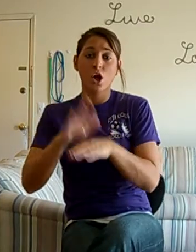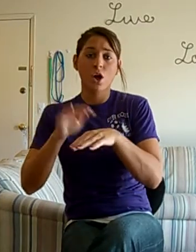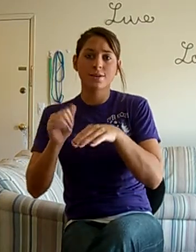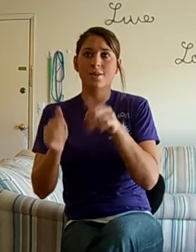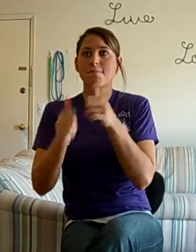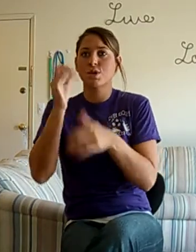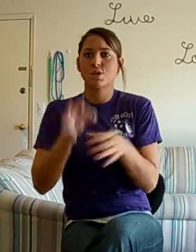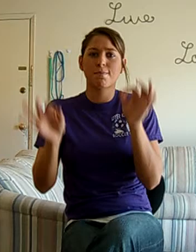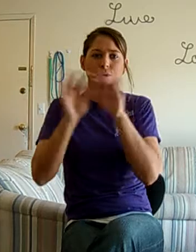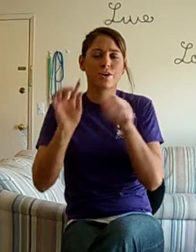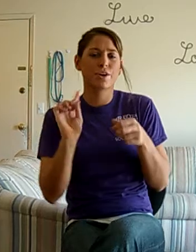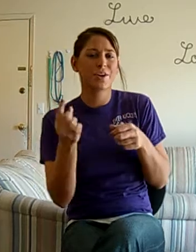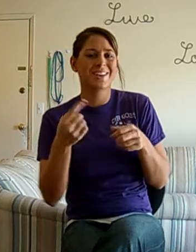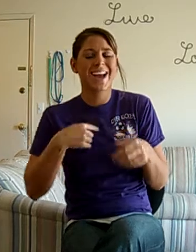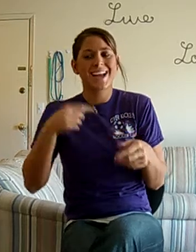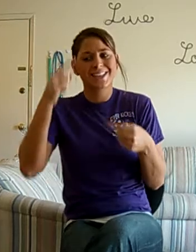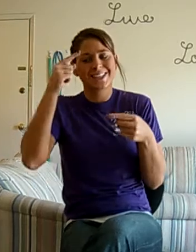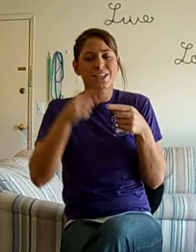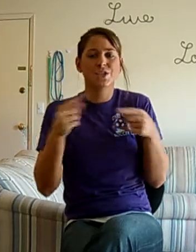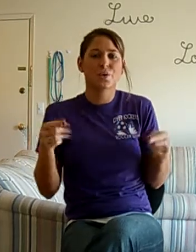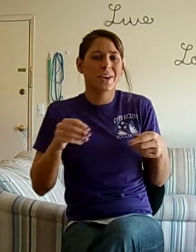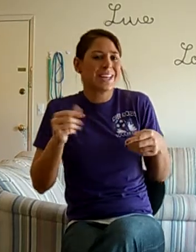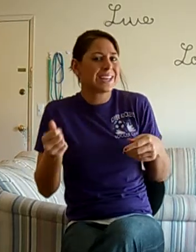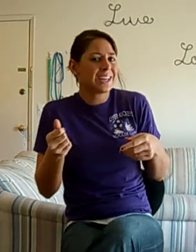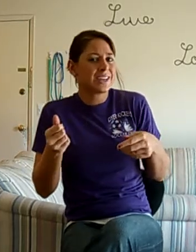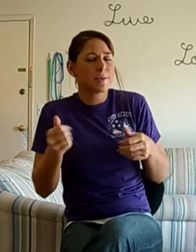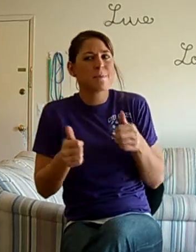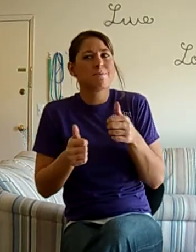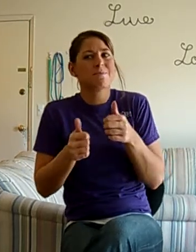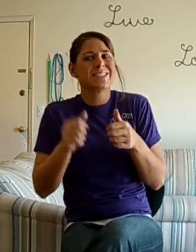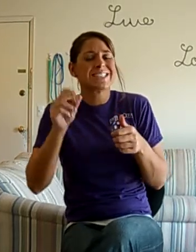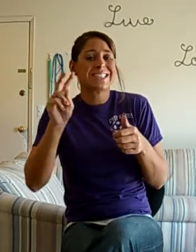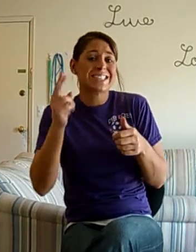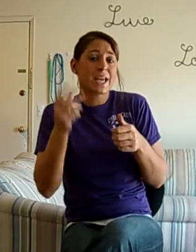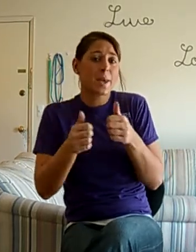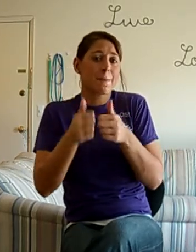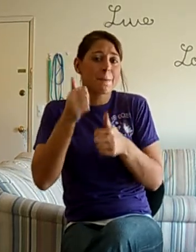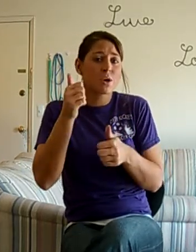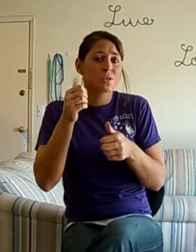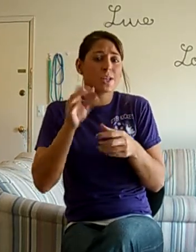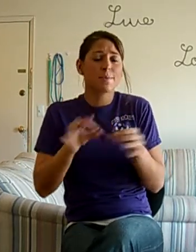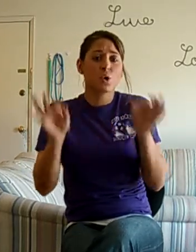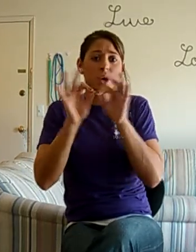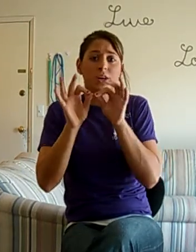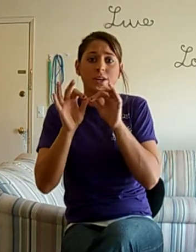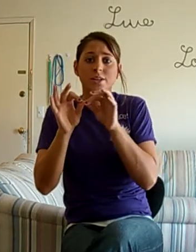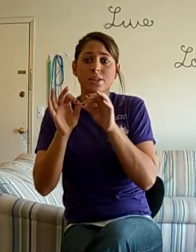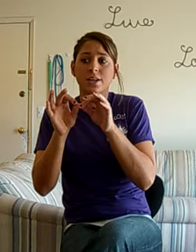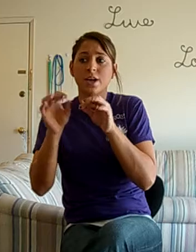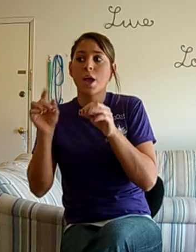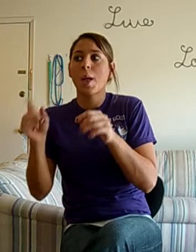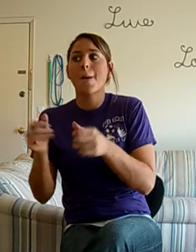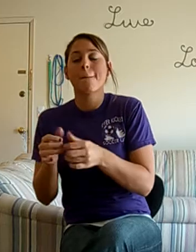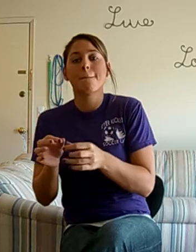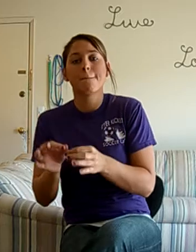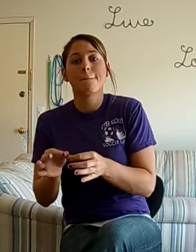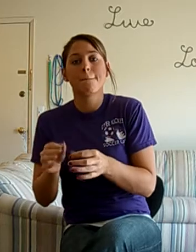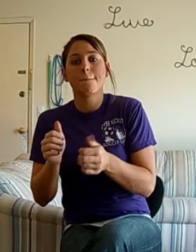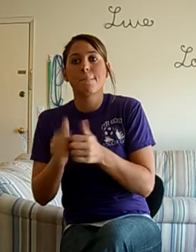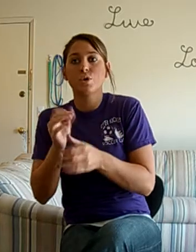that slightly. I think it's probably the second most important command. The most important command is stay, because if they stayed in the